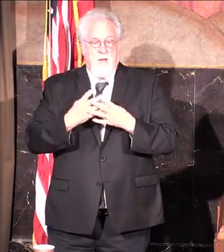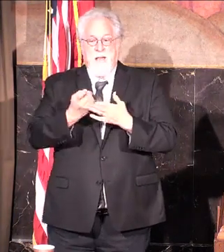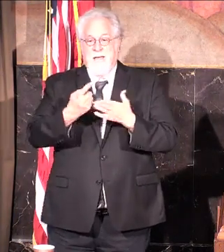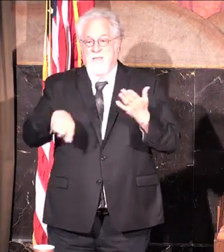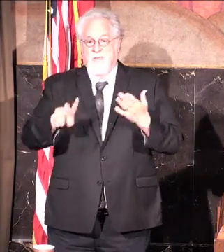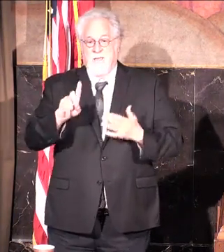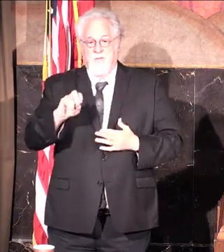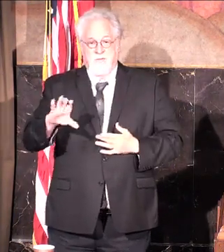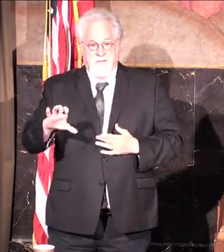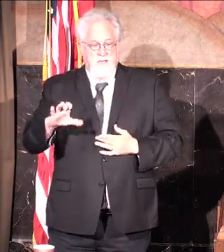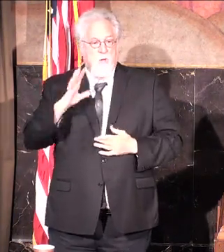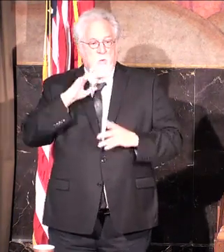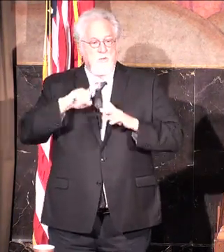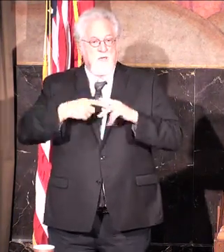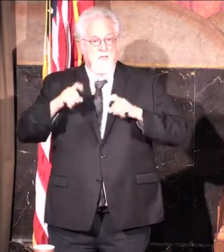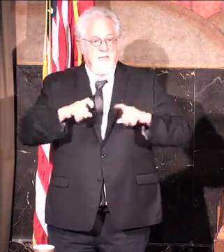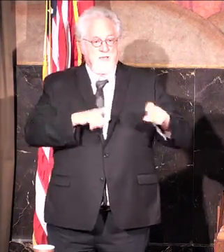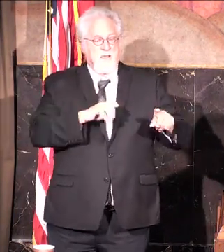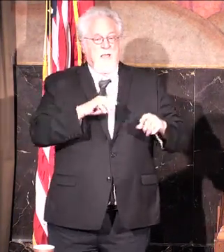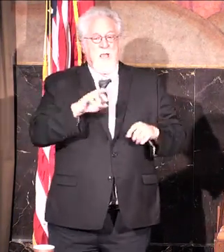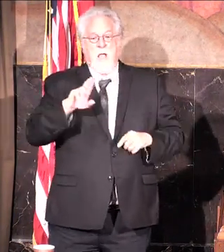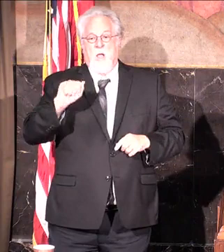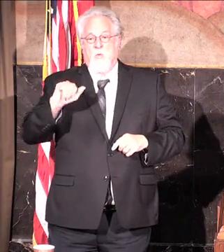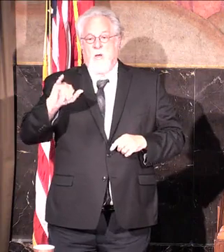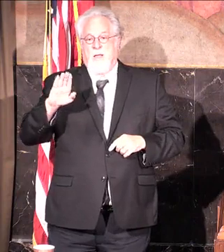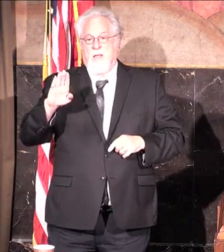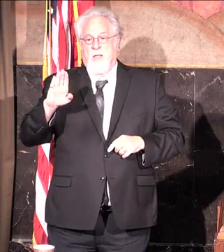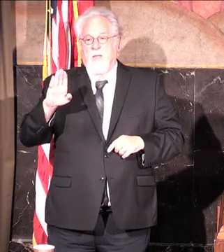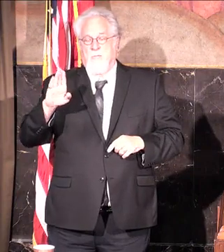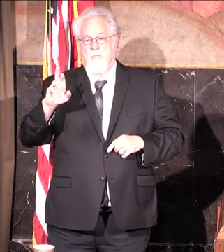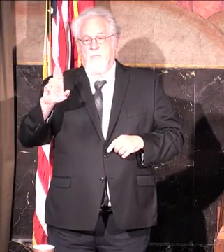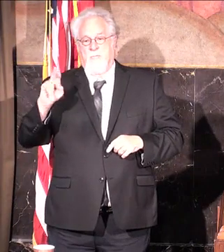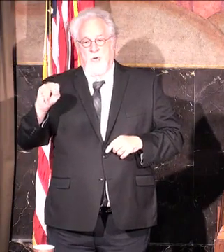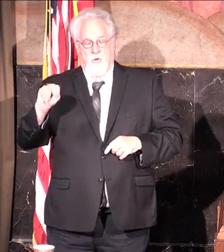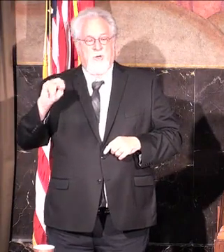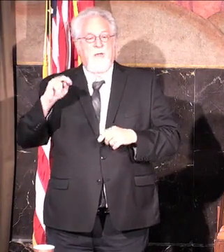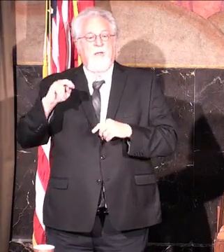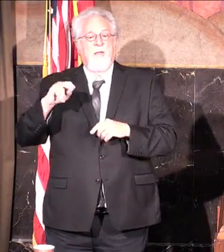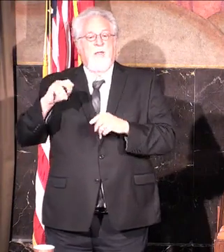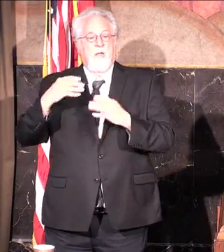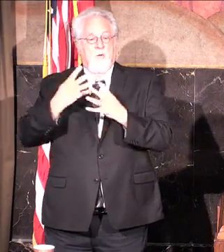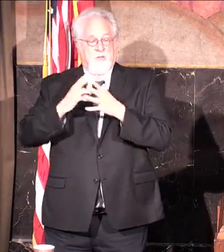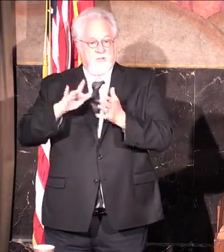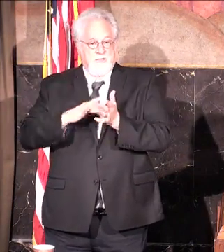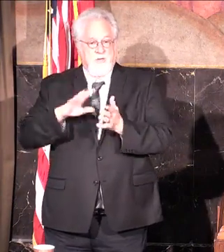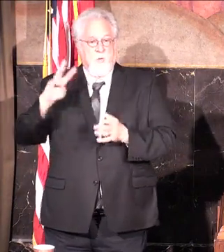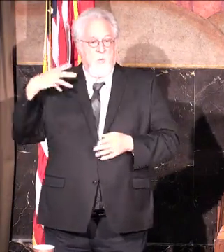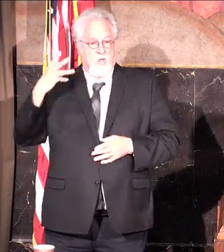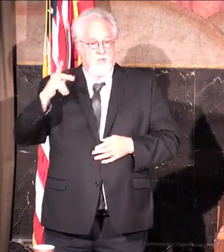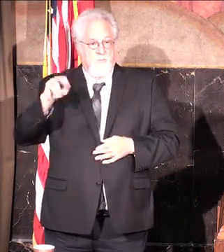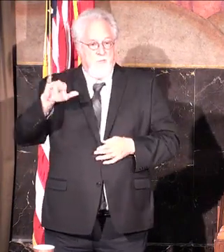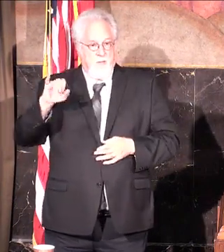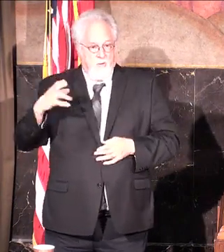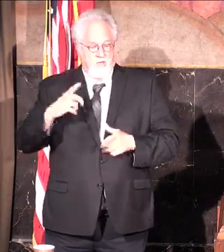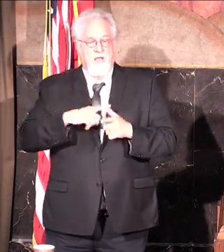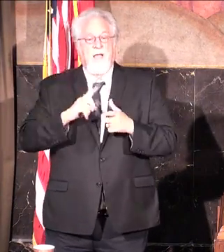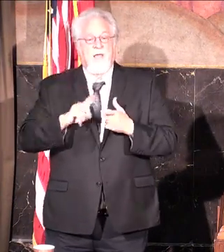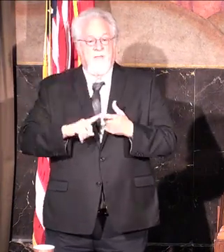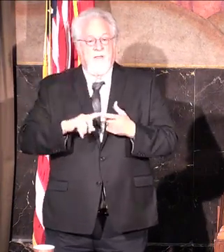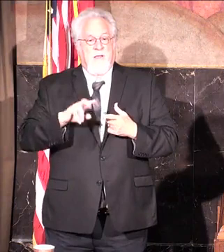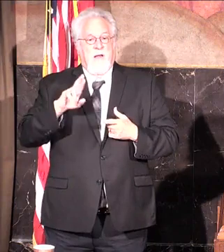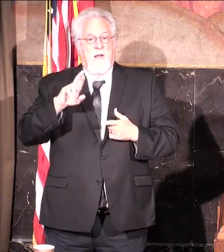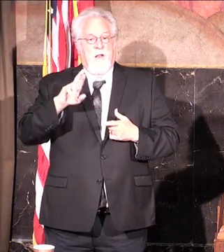will begin mass testing of all inmates and staff at Rayburn Correctional Center in Washington Parish. And once completed, mass testing will begin at